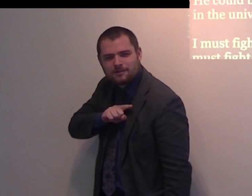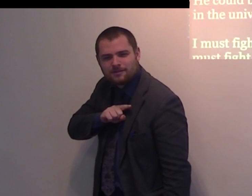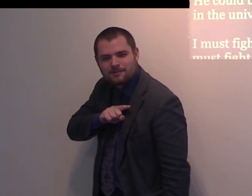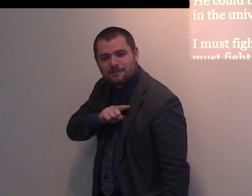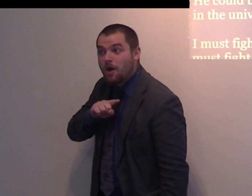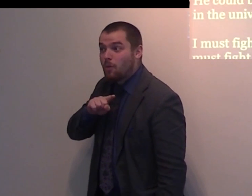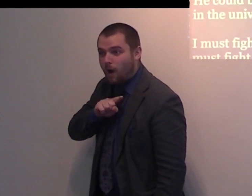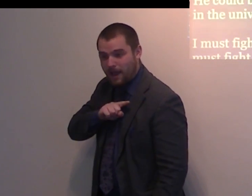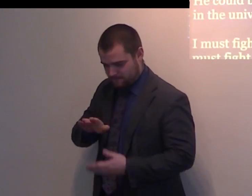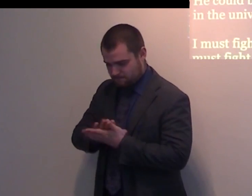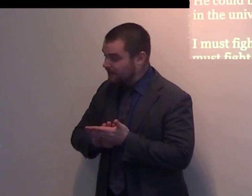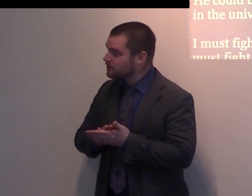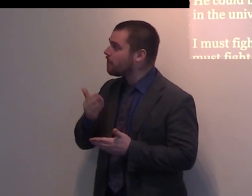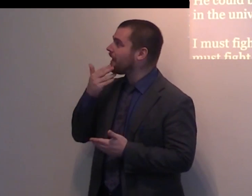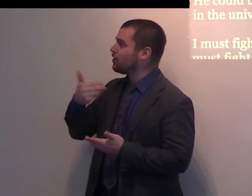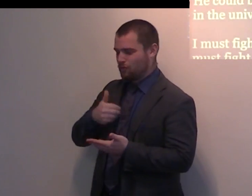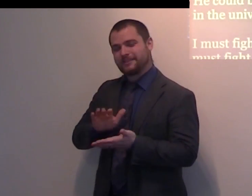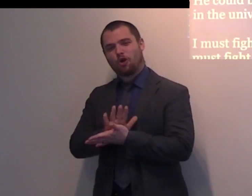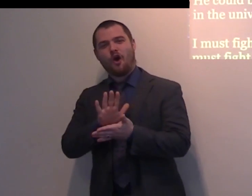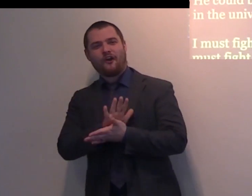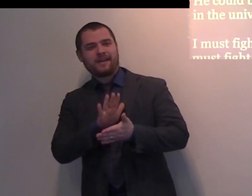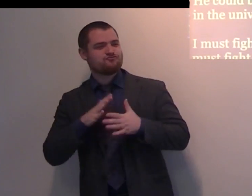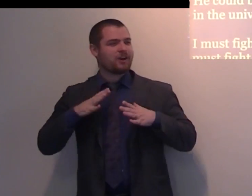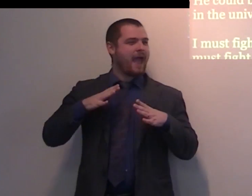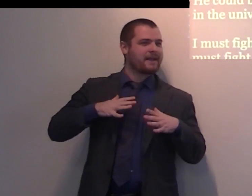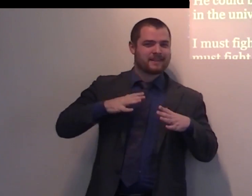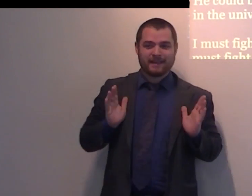So I can enjoy myself and relax? No.